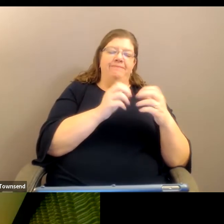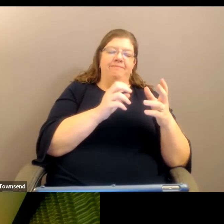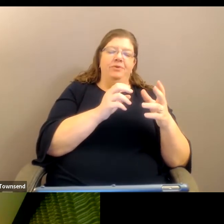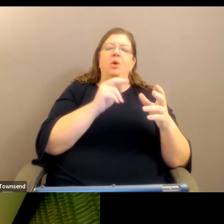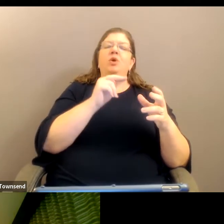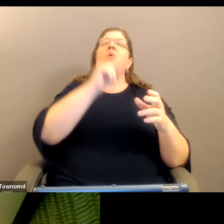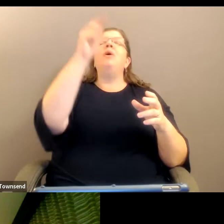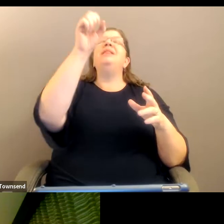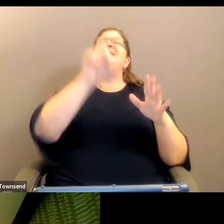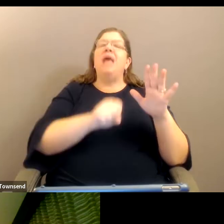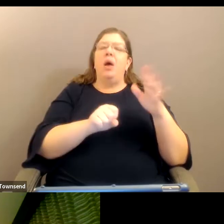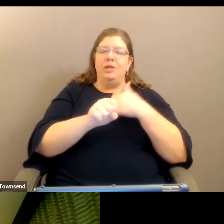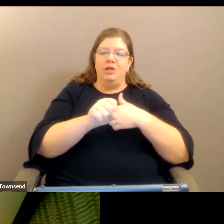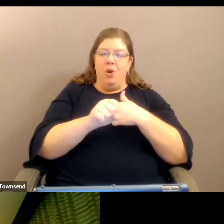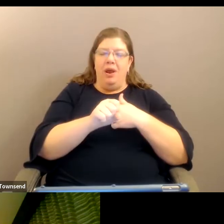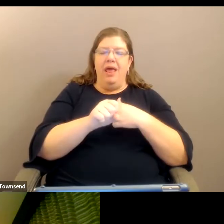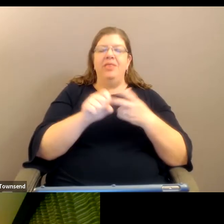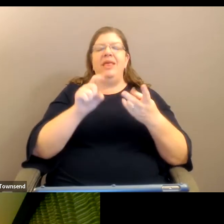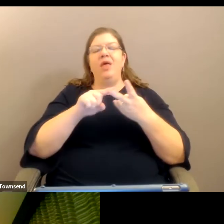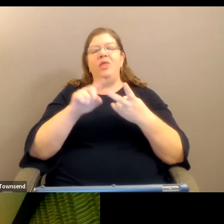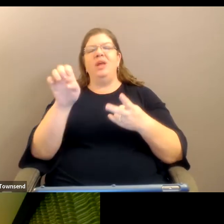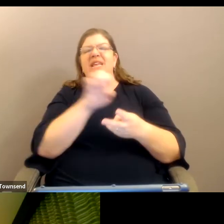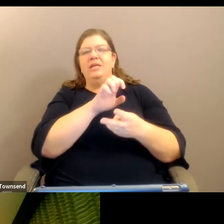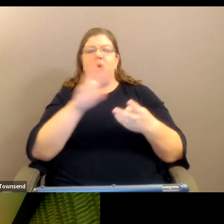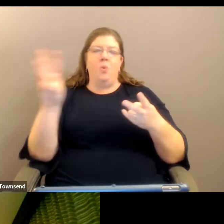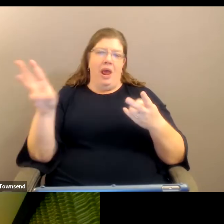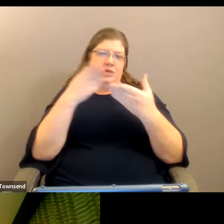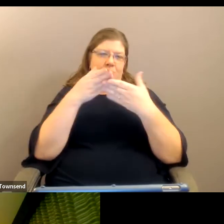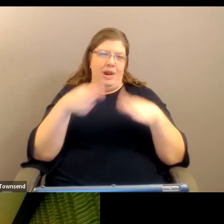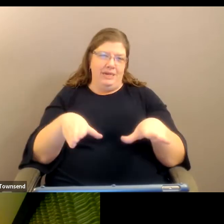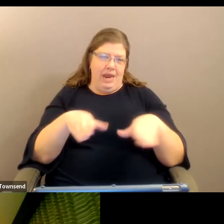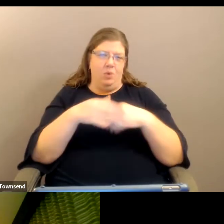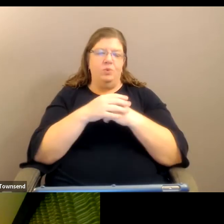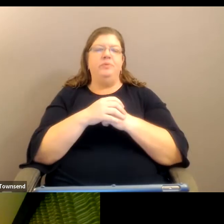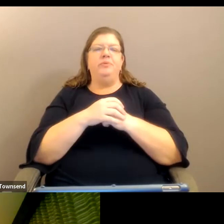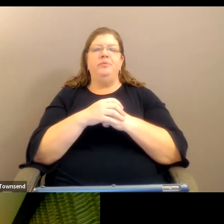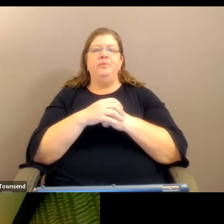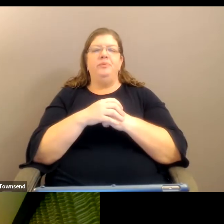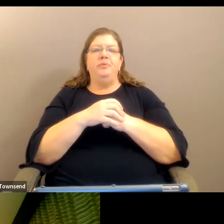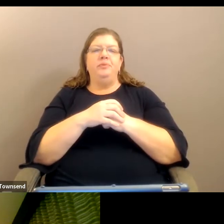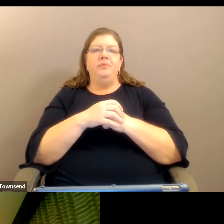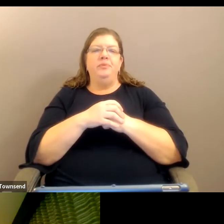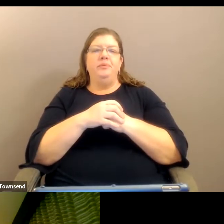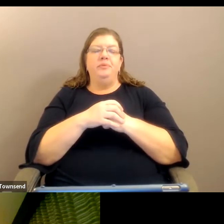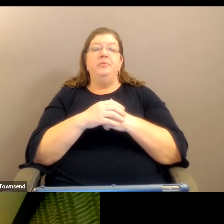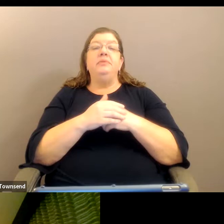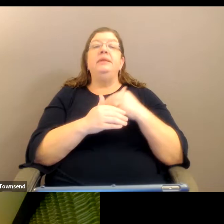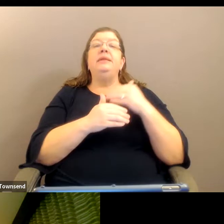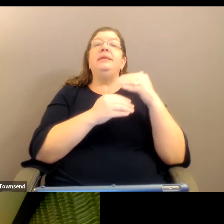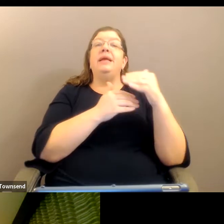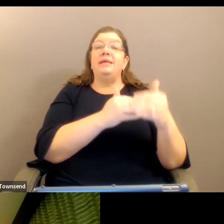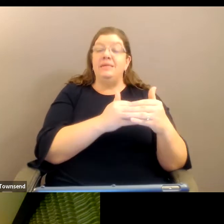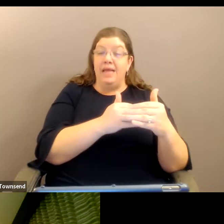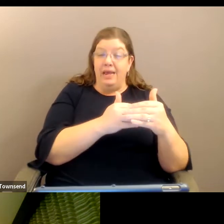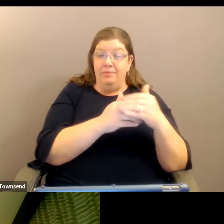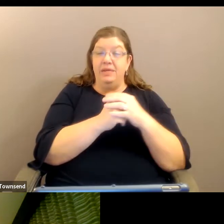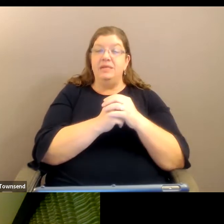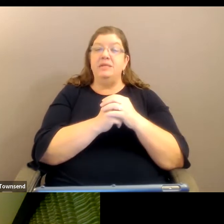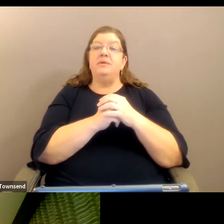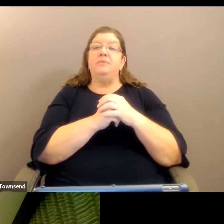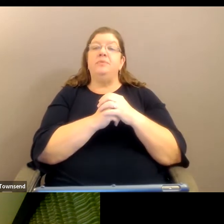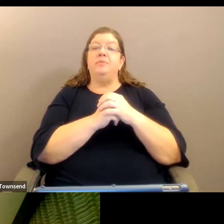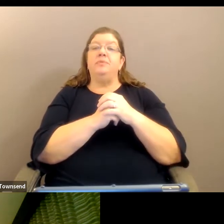north-south, and then the other a east to west breakdown. I want to progress to the next slide, please.